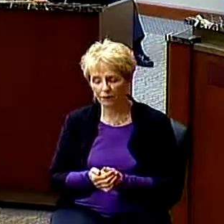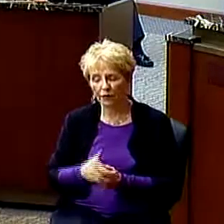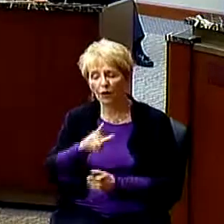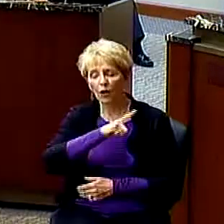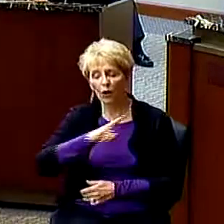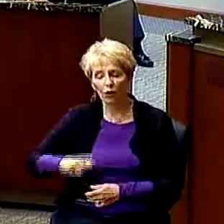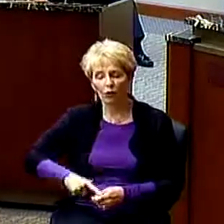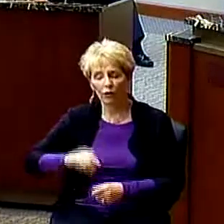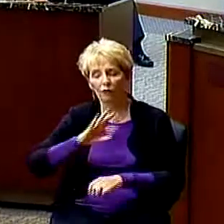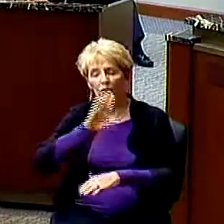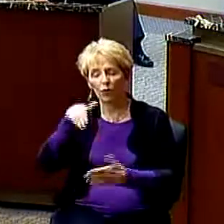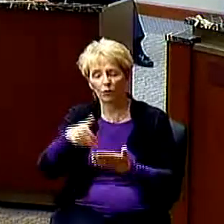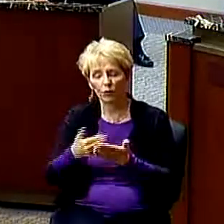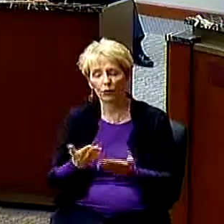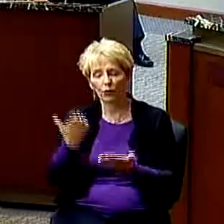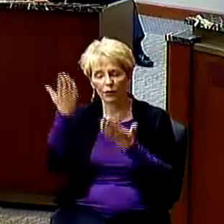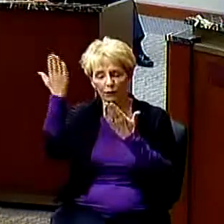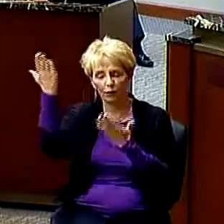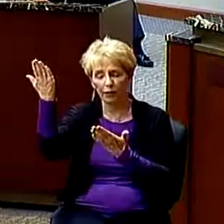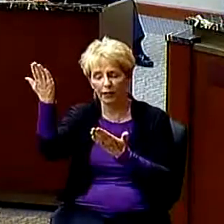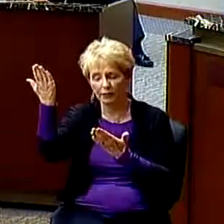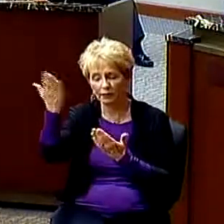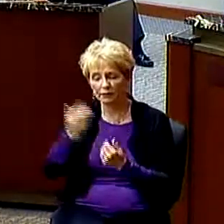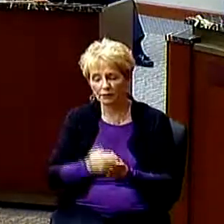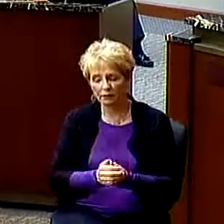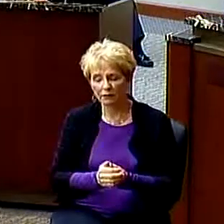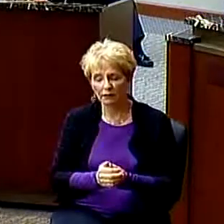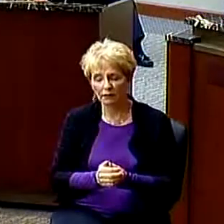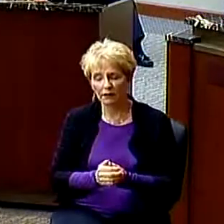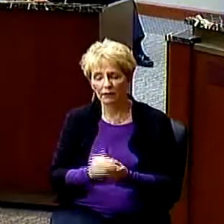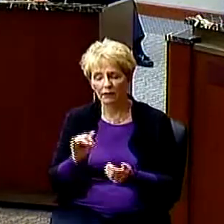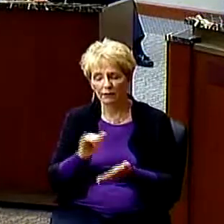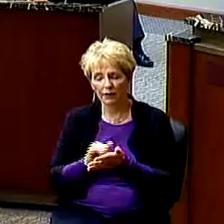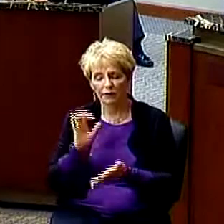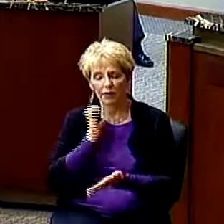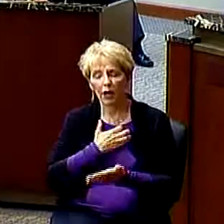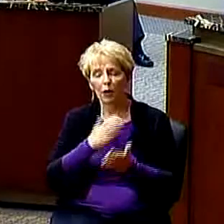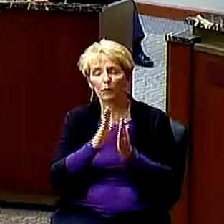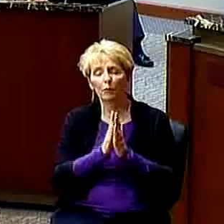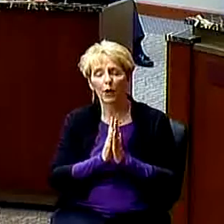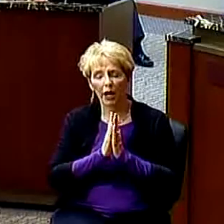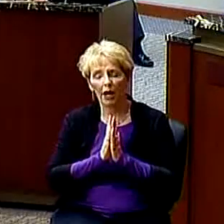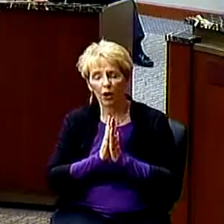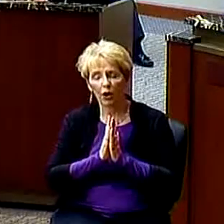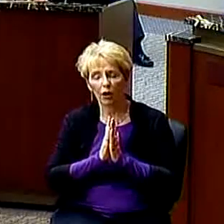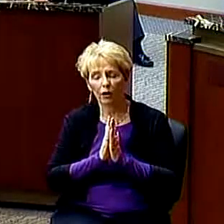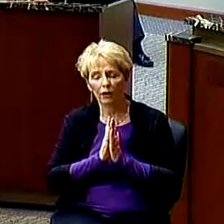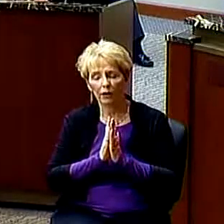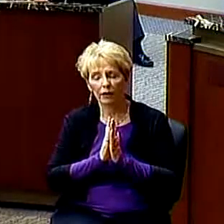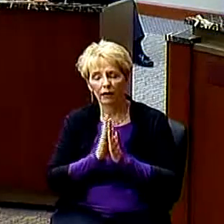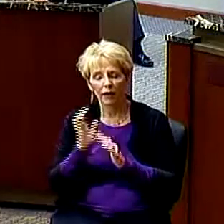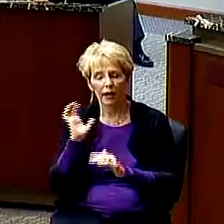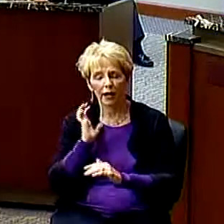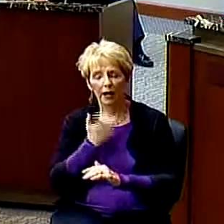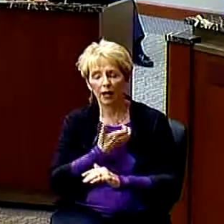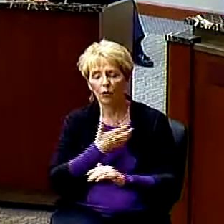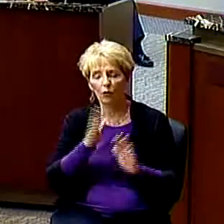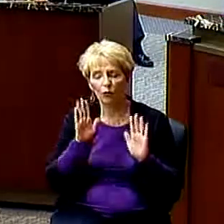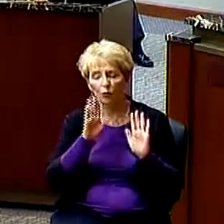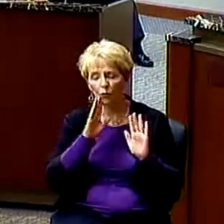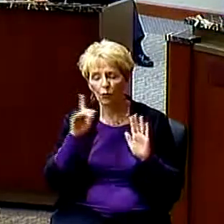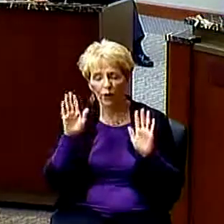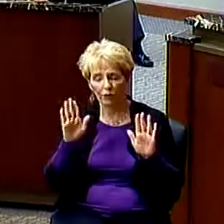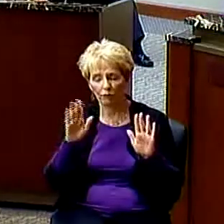Lord of all, to thee we raise this our prayer of grateful praise.